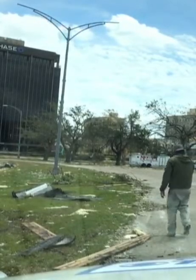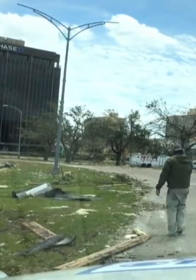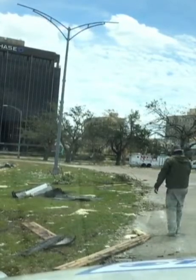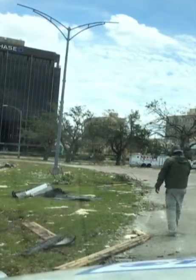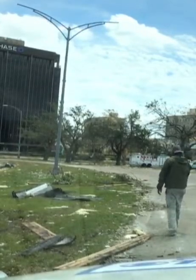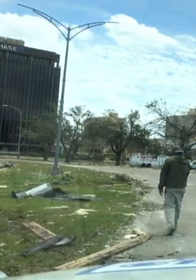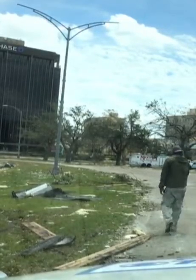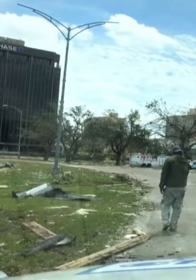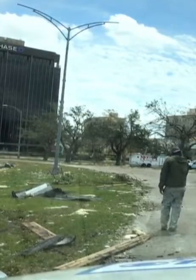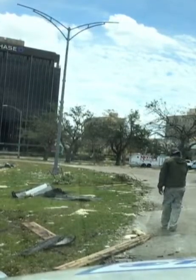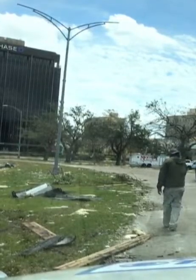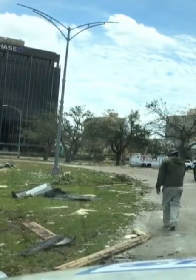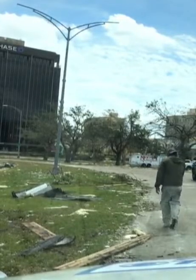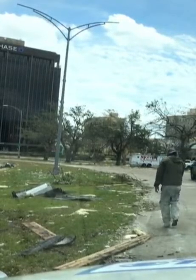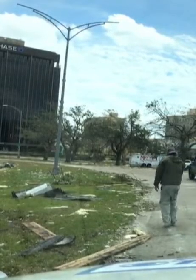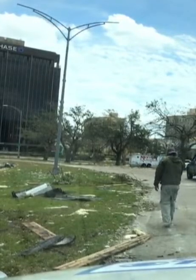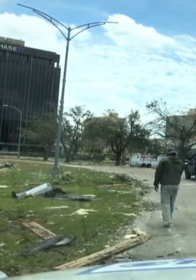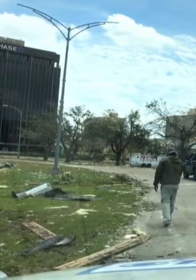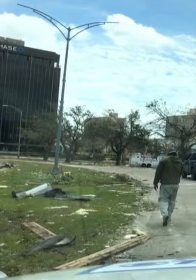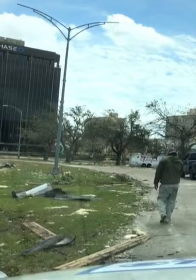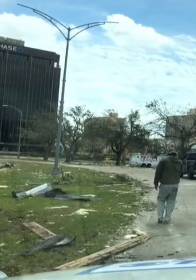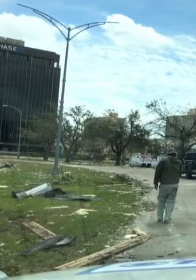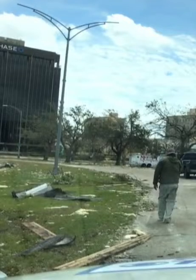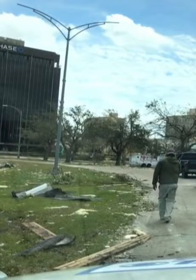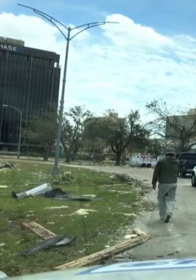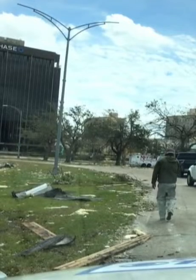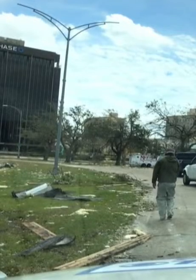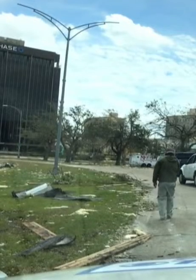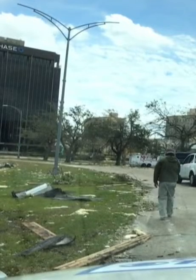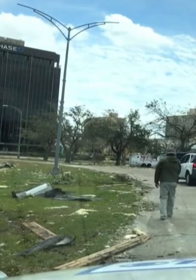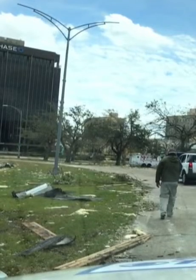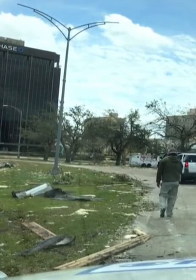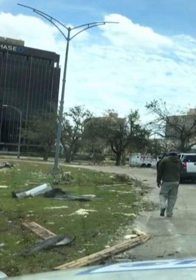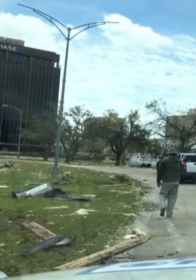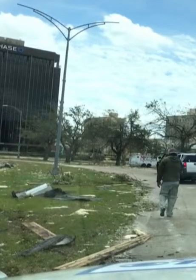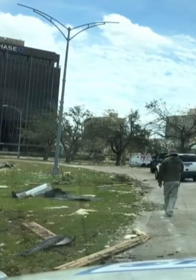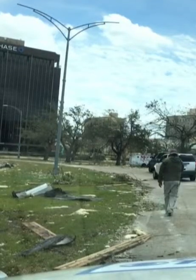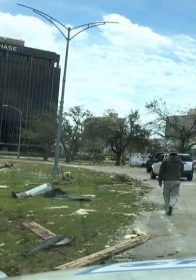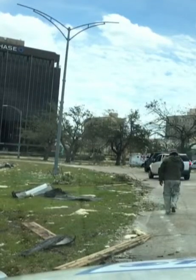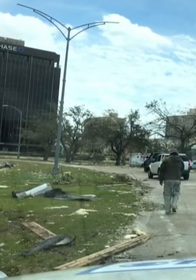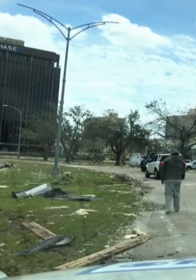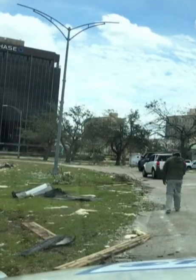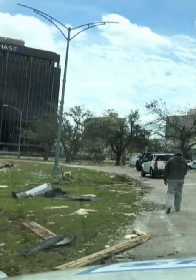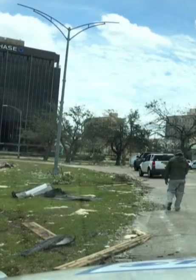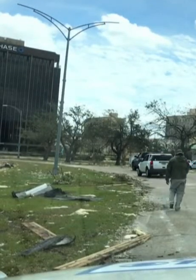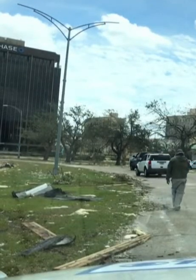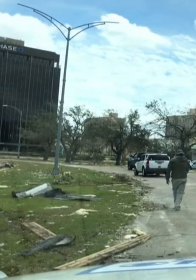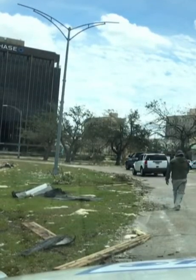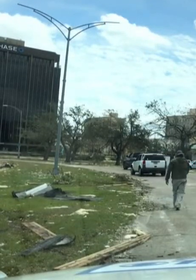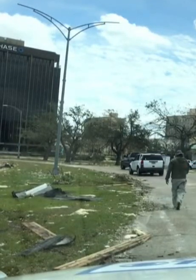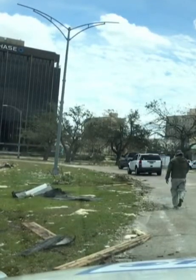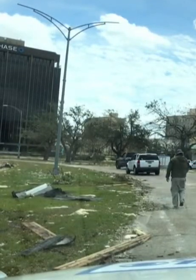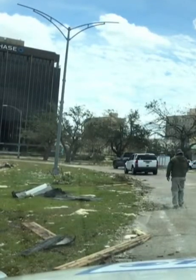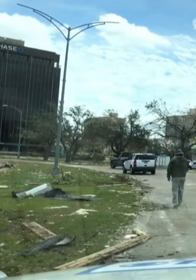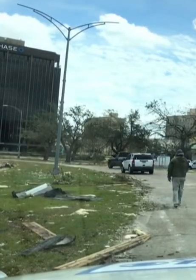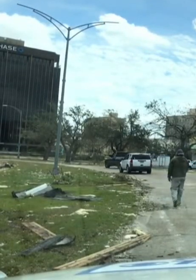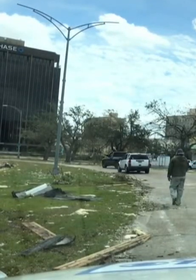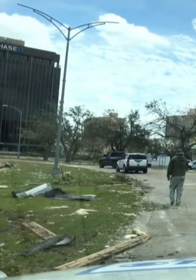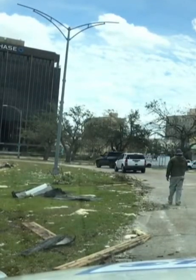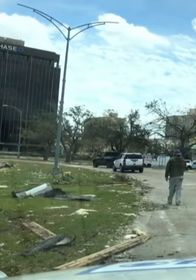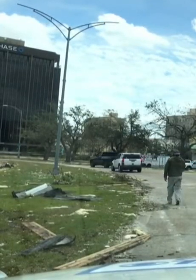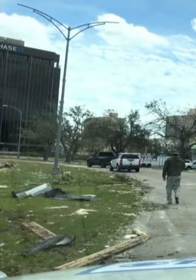And you'll see Steve Wolfren there trying to capture some of the images for some of our stories for later editions of Eyewitness